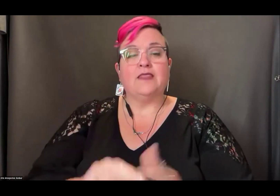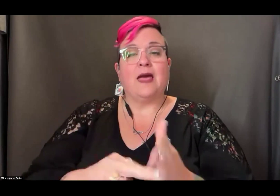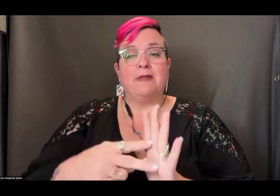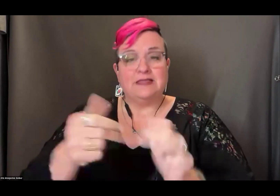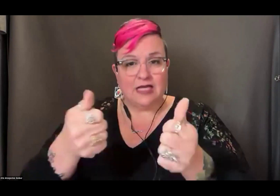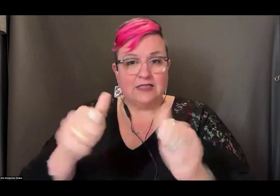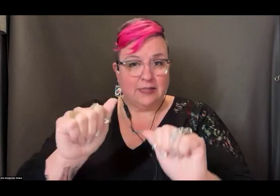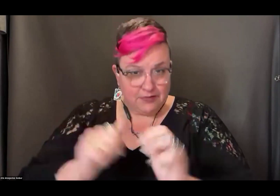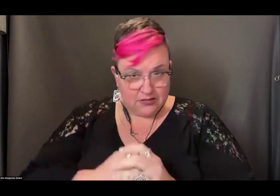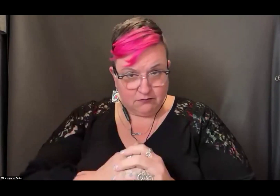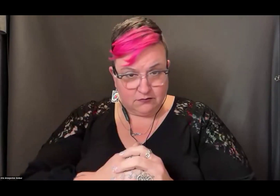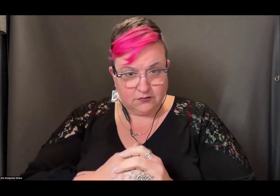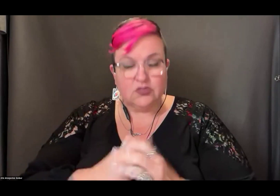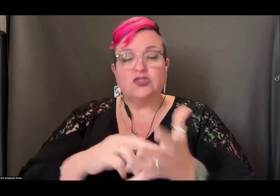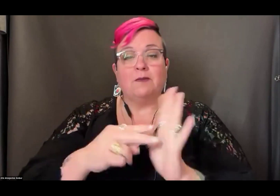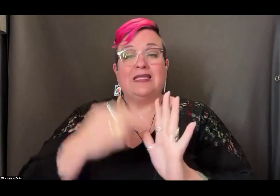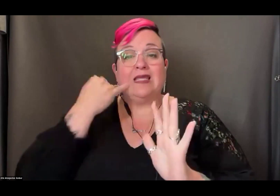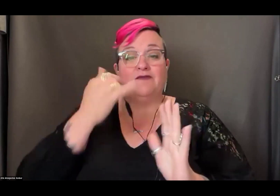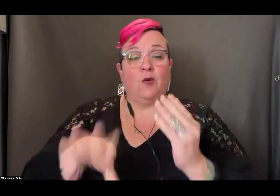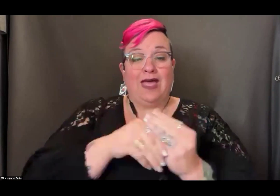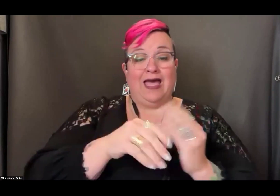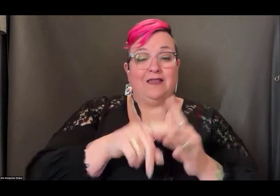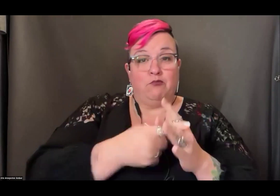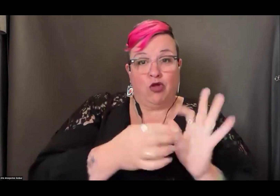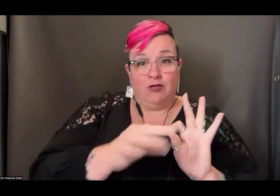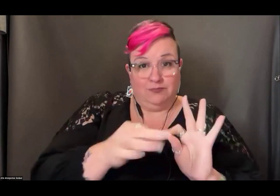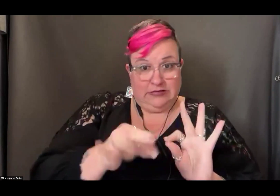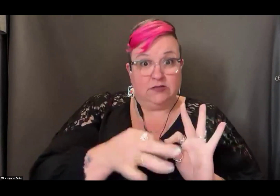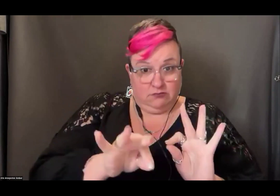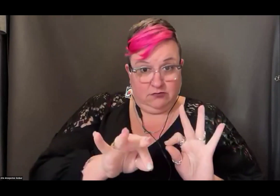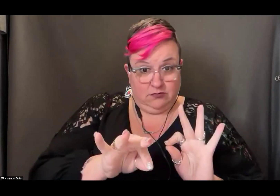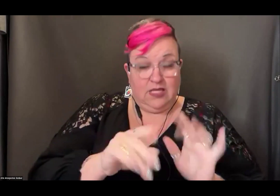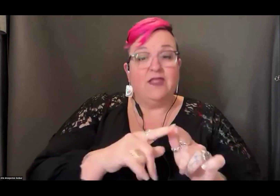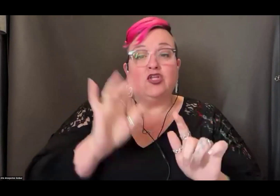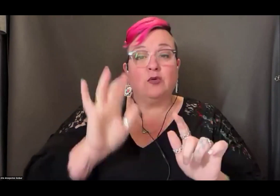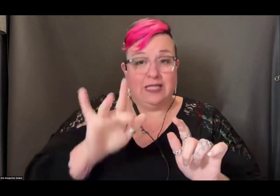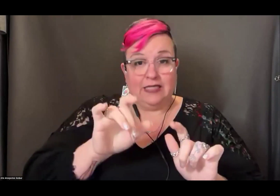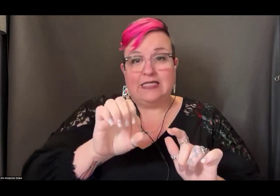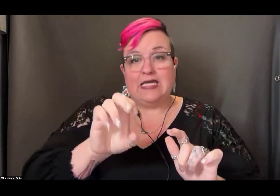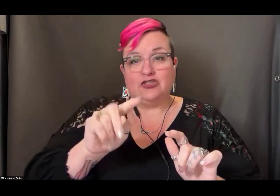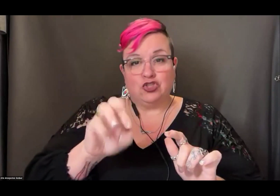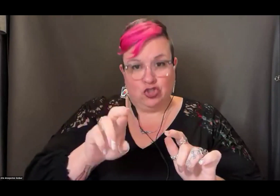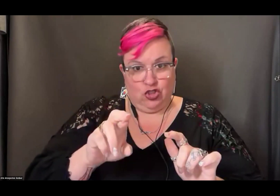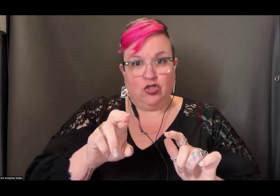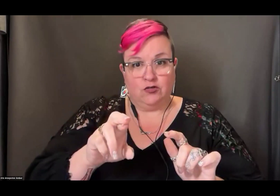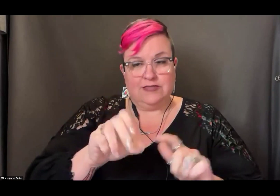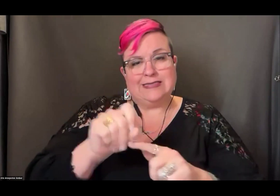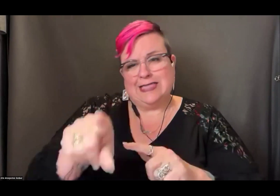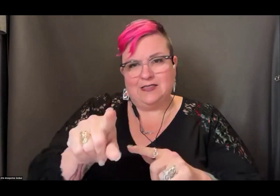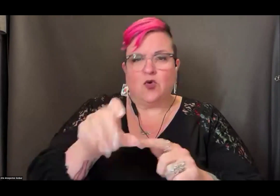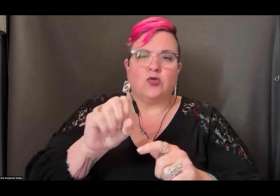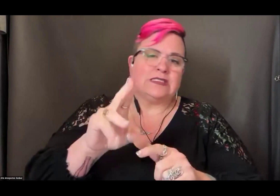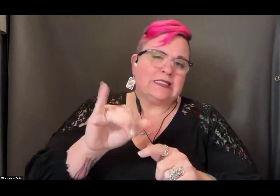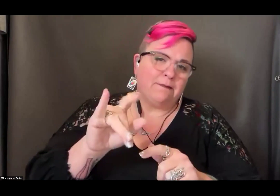attempt. Whenever you put in a prompt, your first prompt, and then you hit enter or you click on that send or